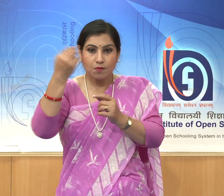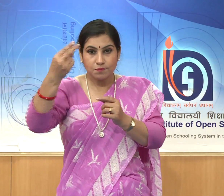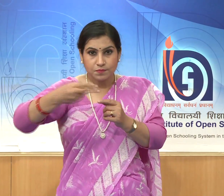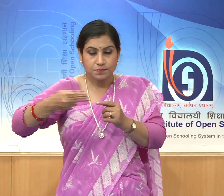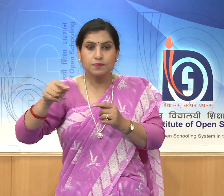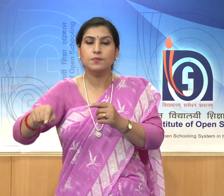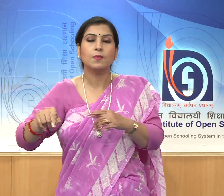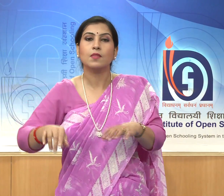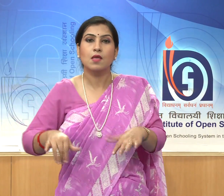went through